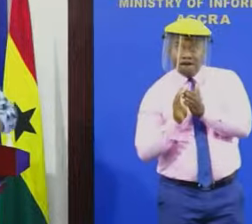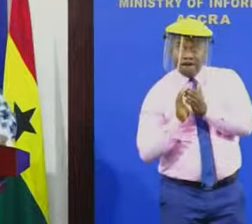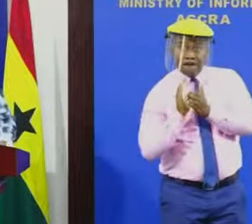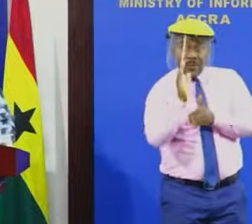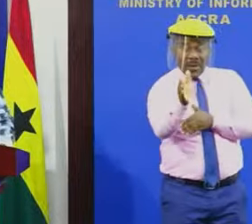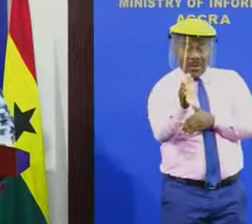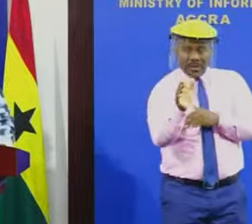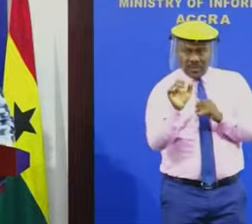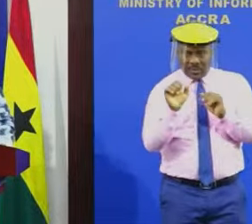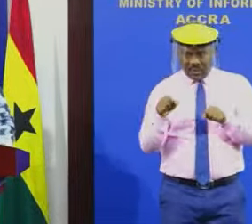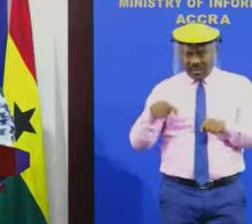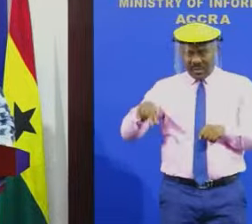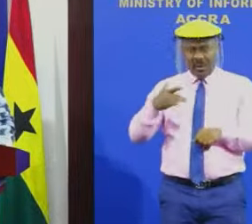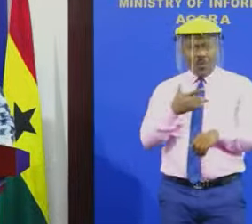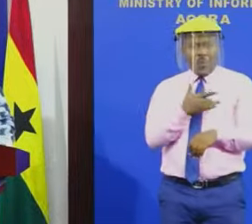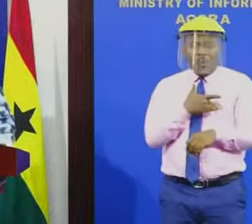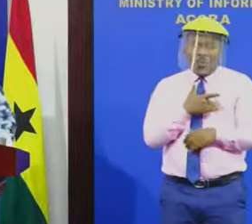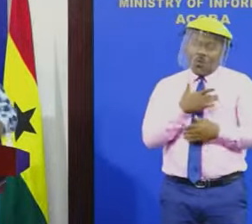benefit,